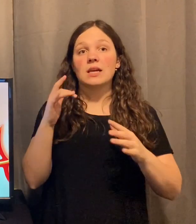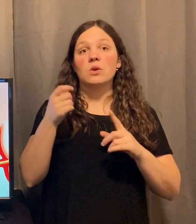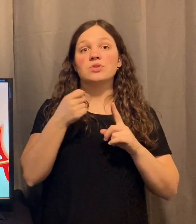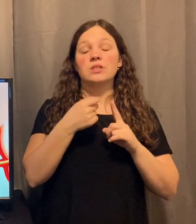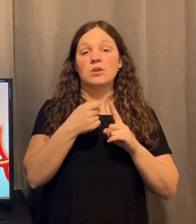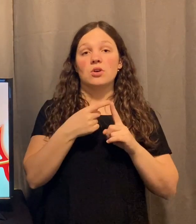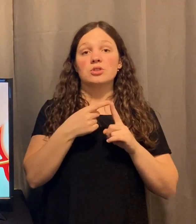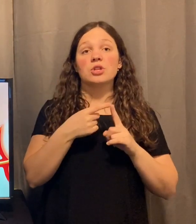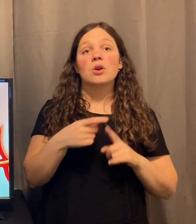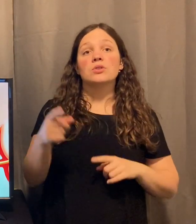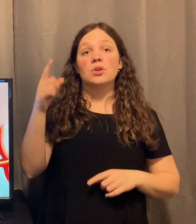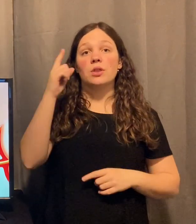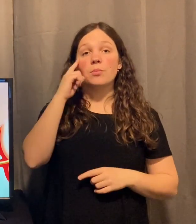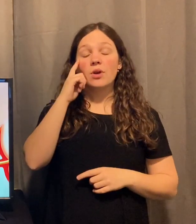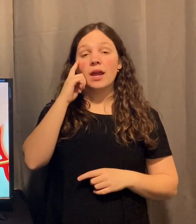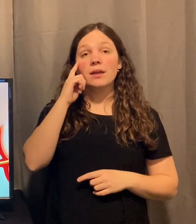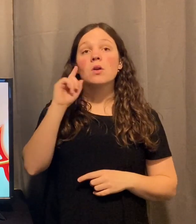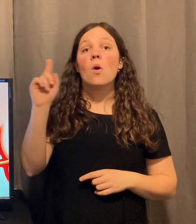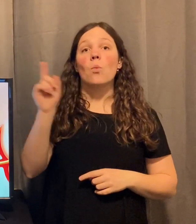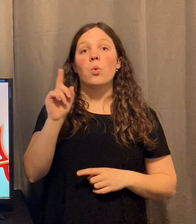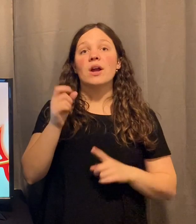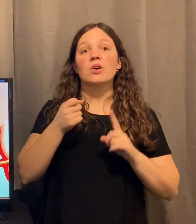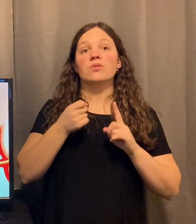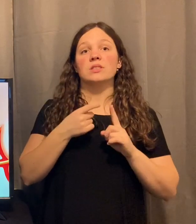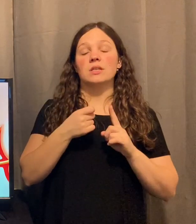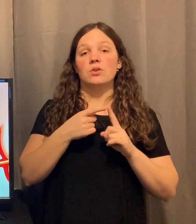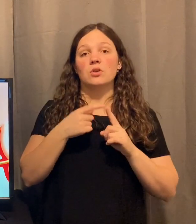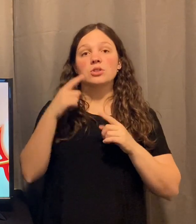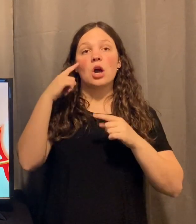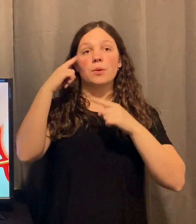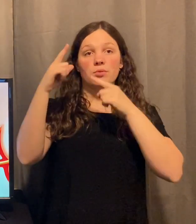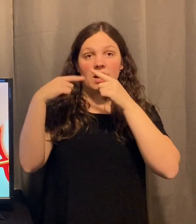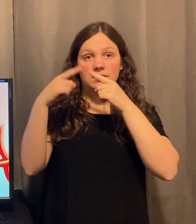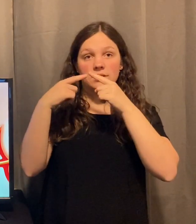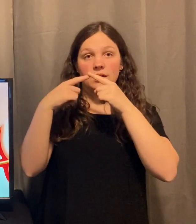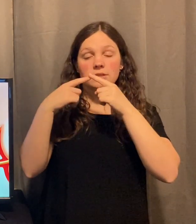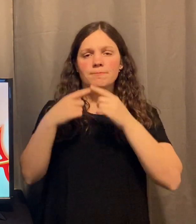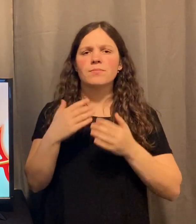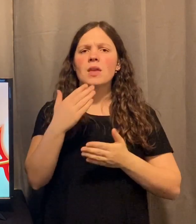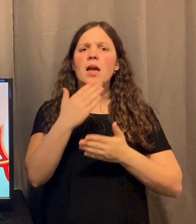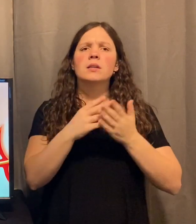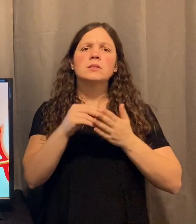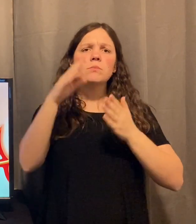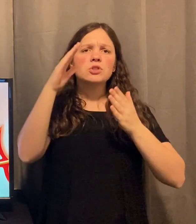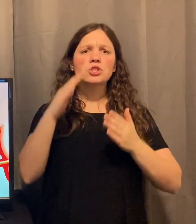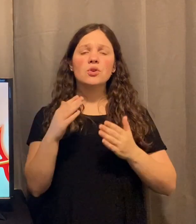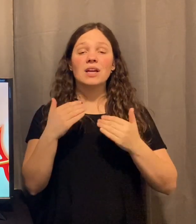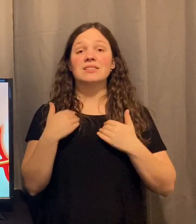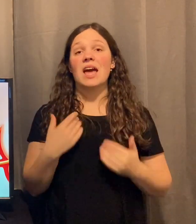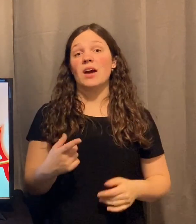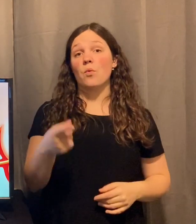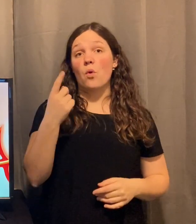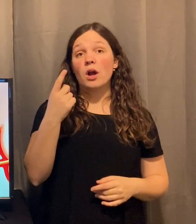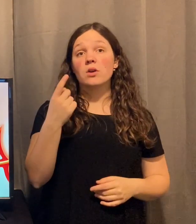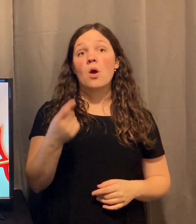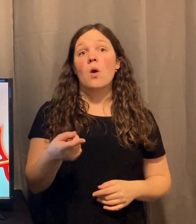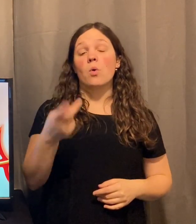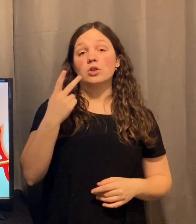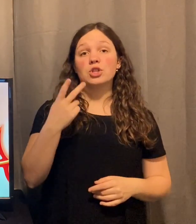sound signals to the brain where the signals are processed. Some students have 1 or